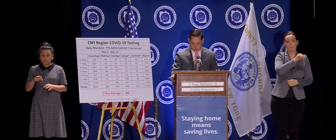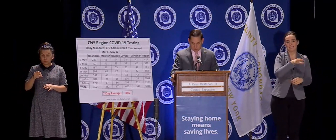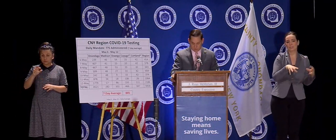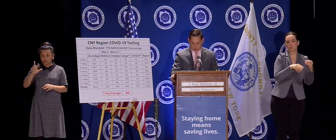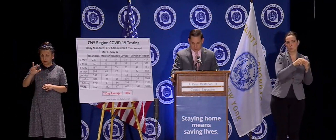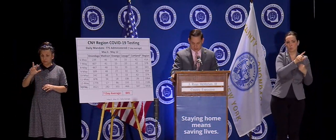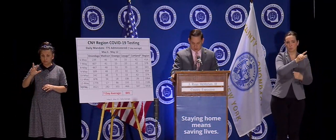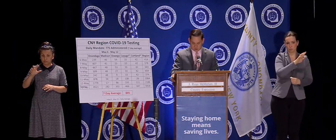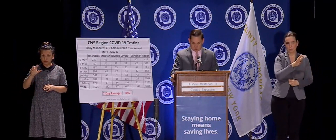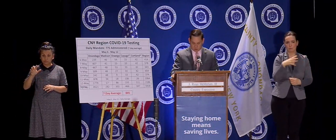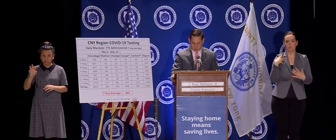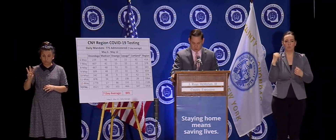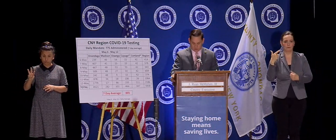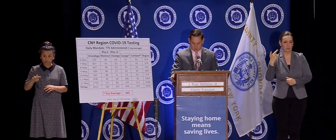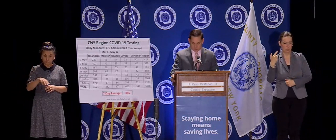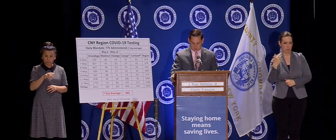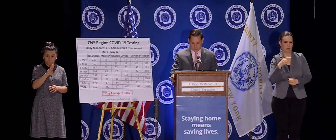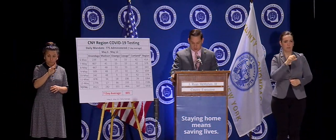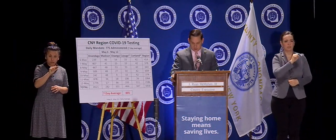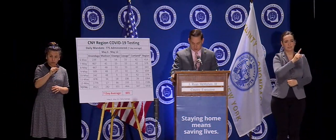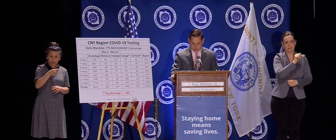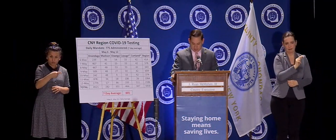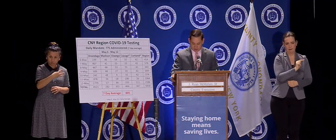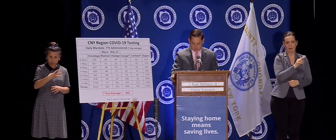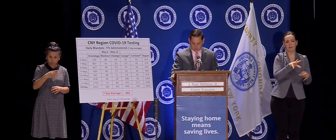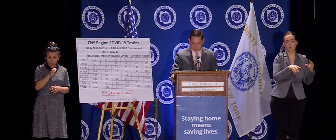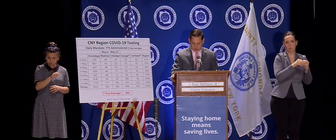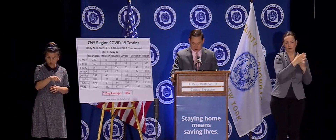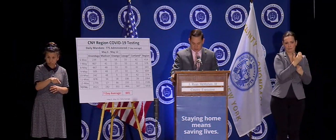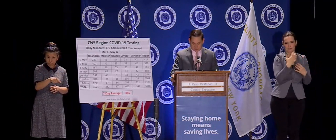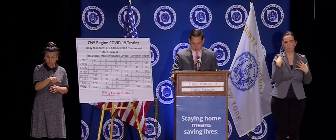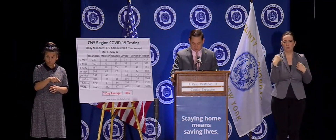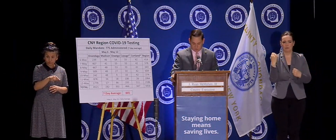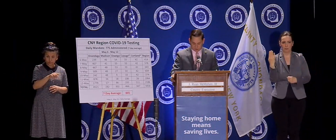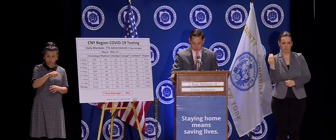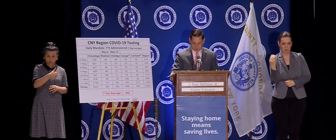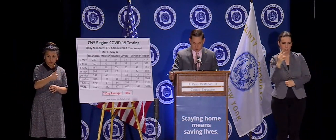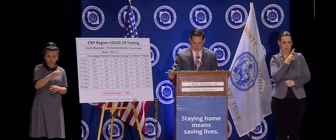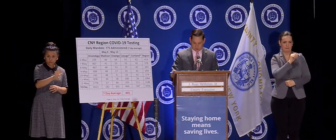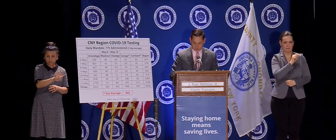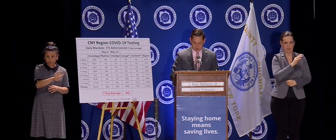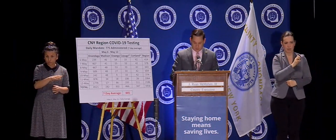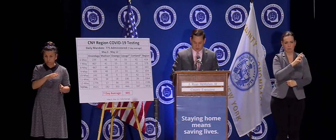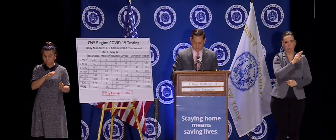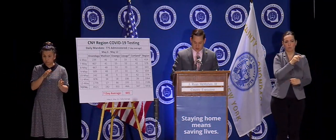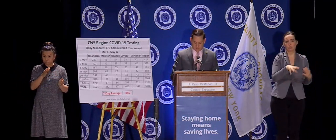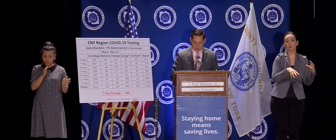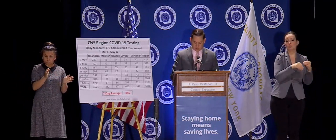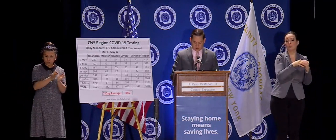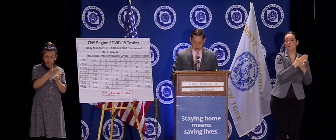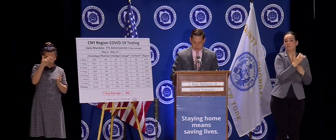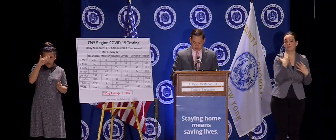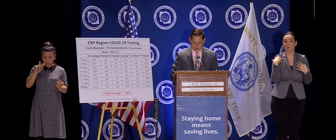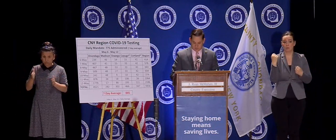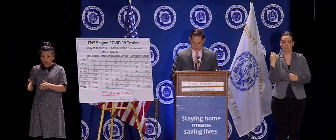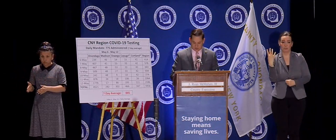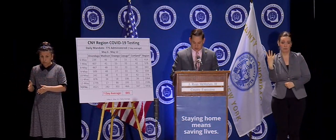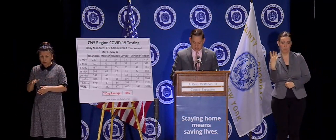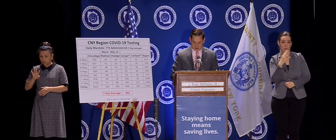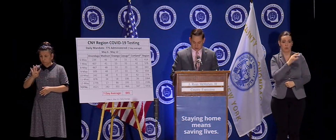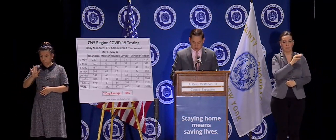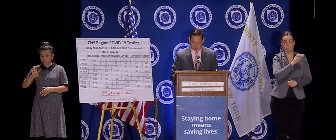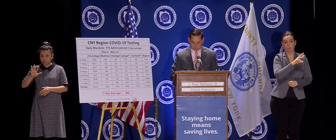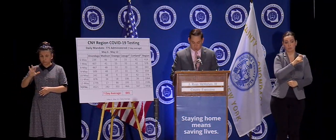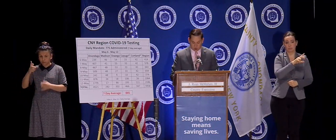Pompey, 24 cases, 21 recoveries. Skaneateles, 15 cases, 14 recoveries. Van Buren,